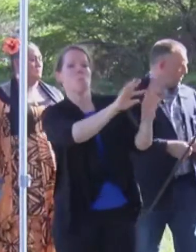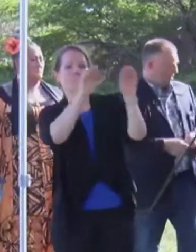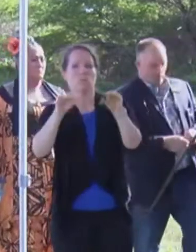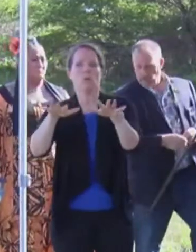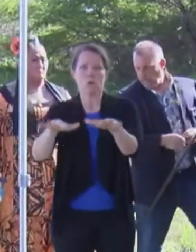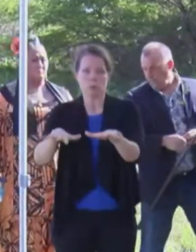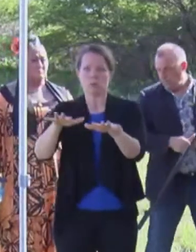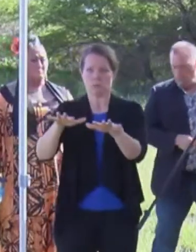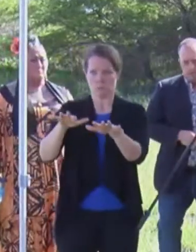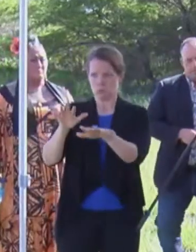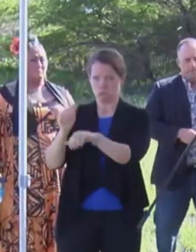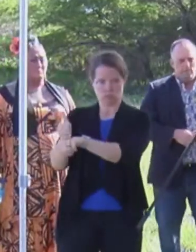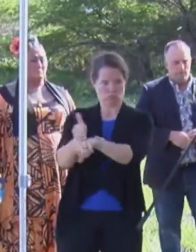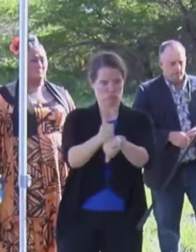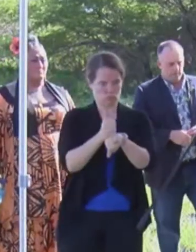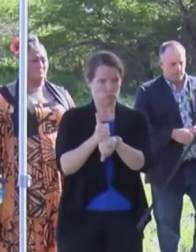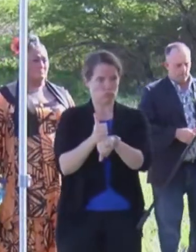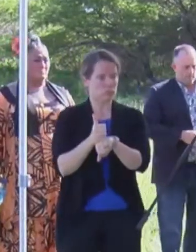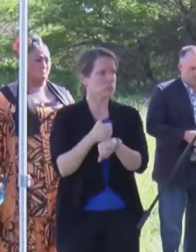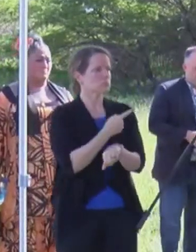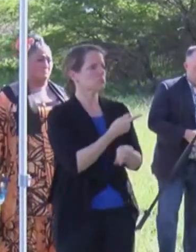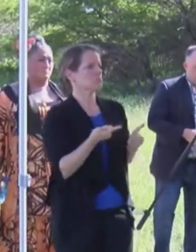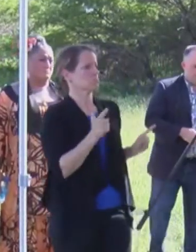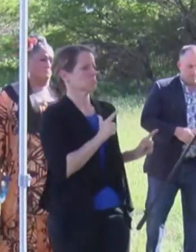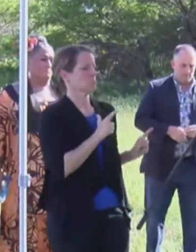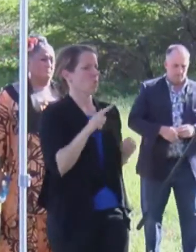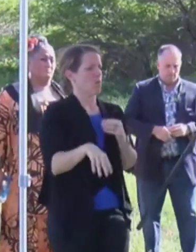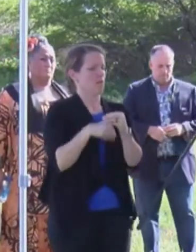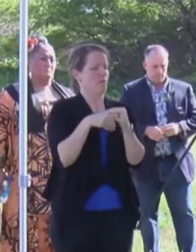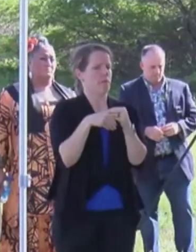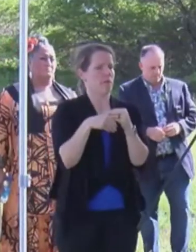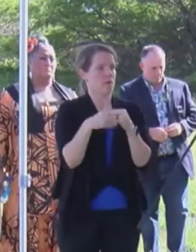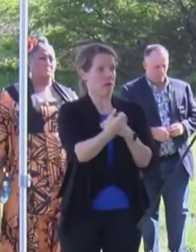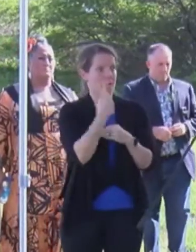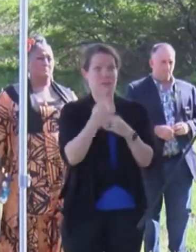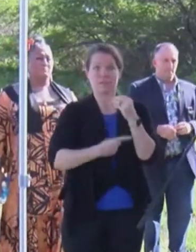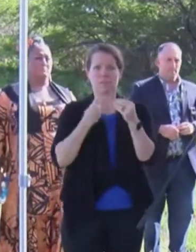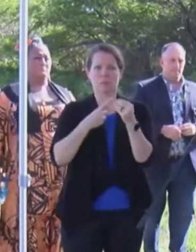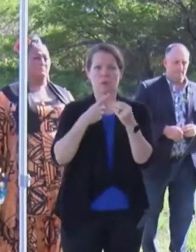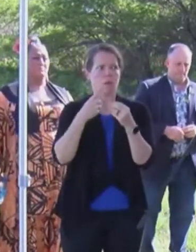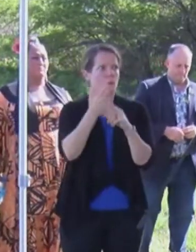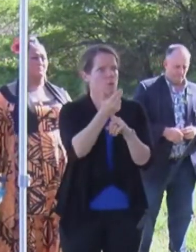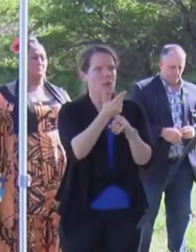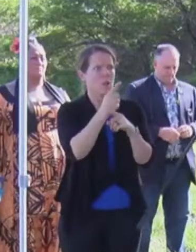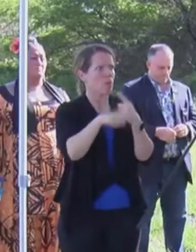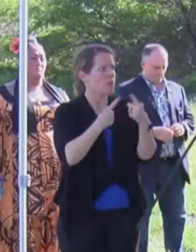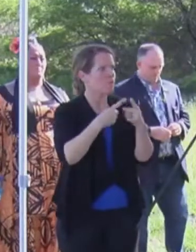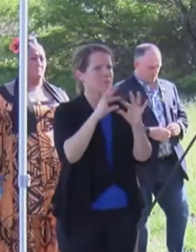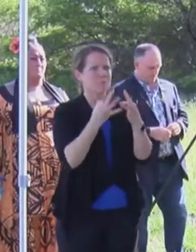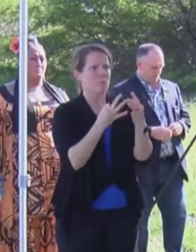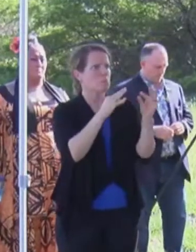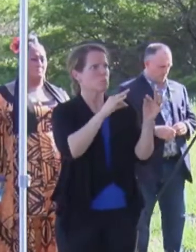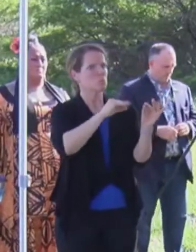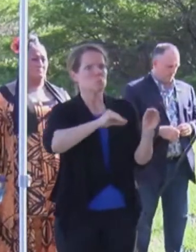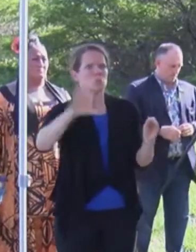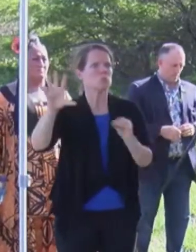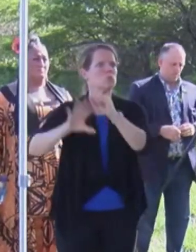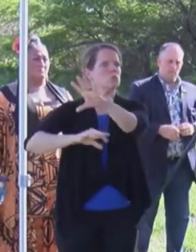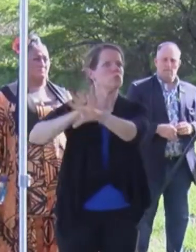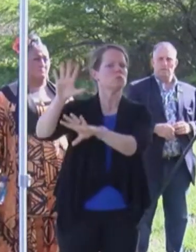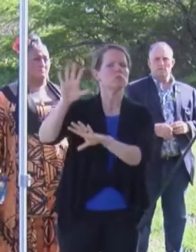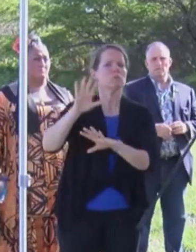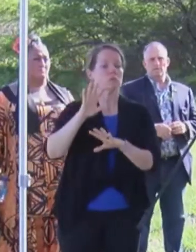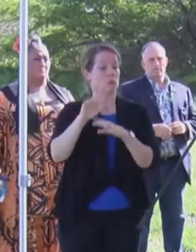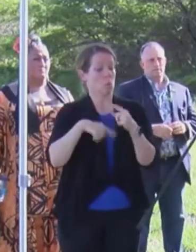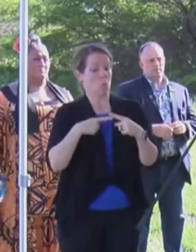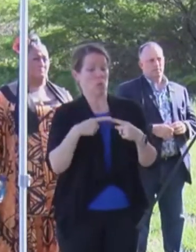Thank you. And to address the portion of your question about hotel moves, our next big move is not scheduled until the end of the month,